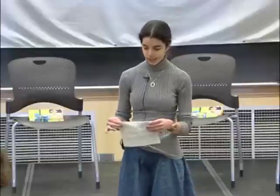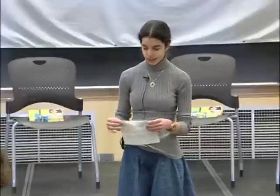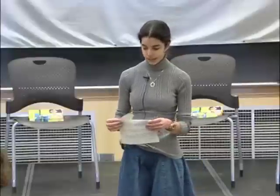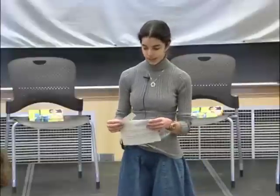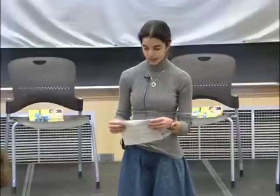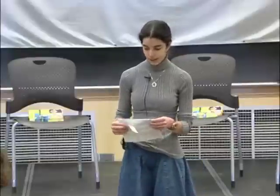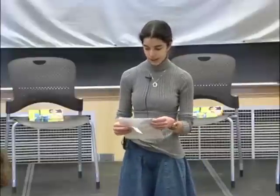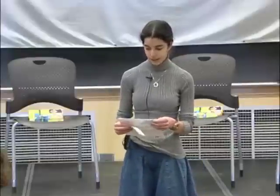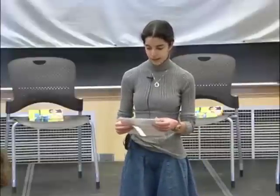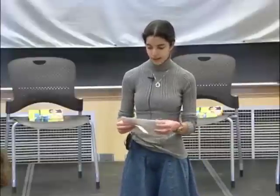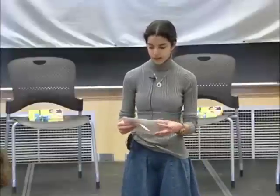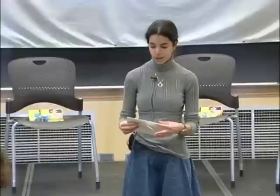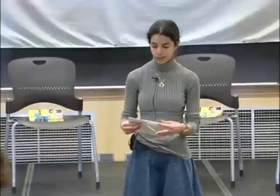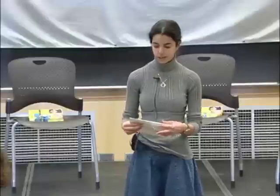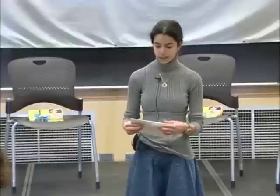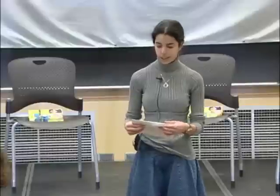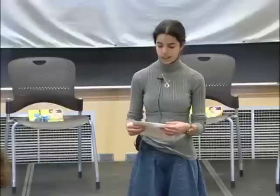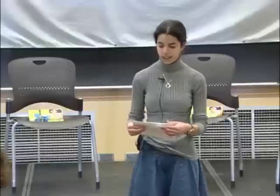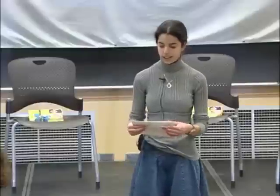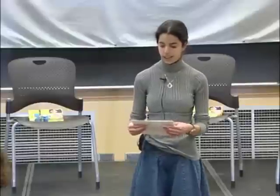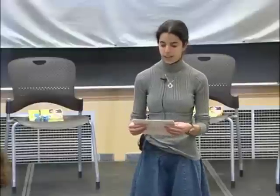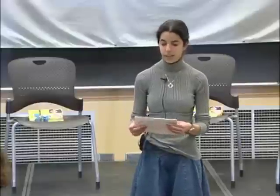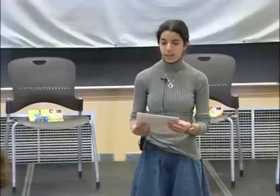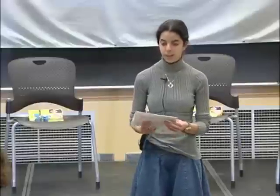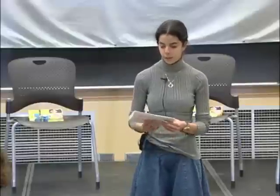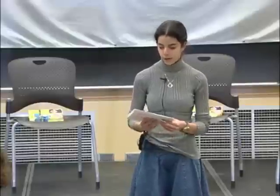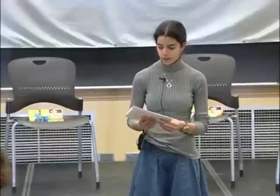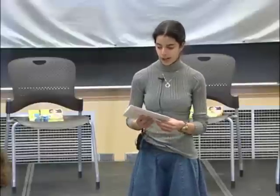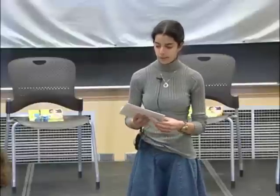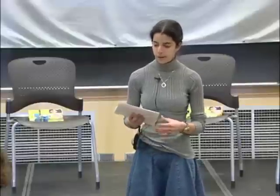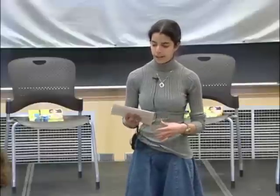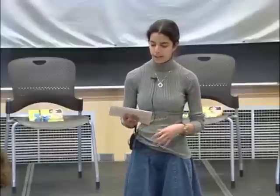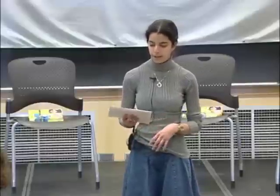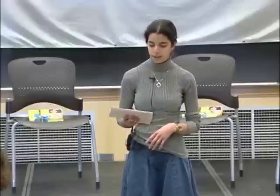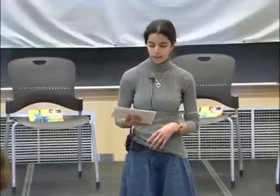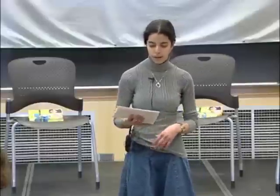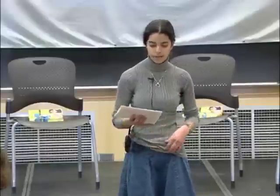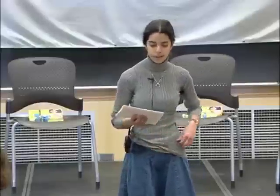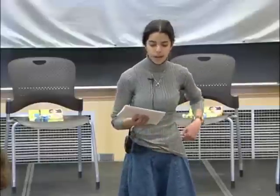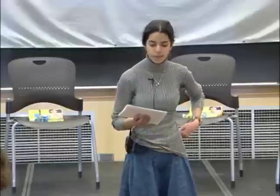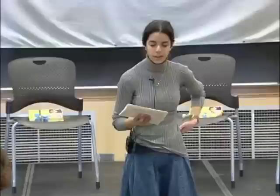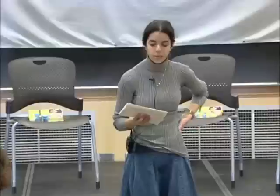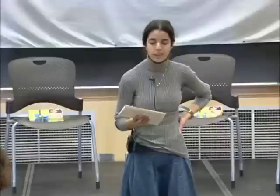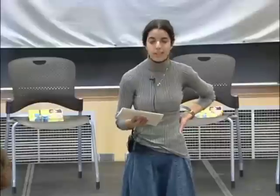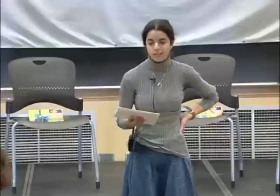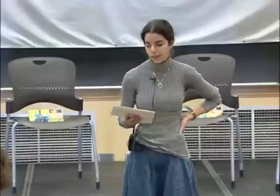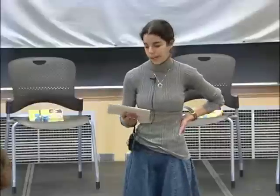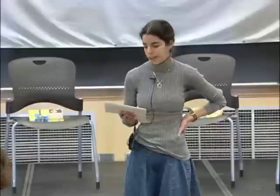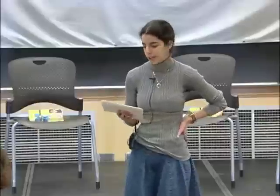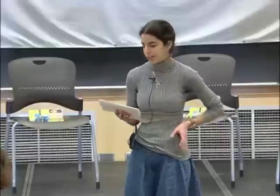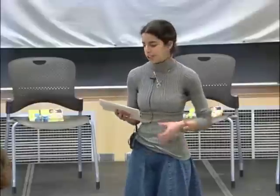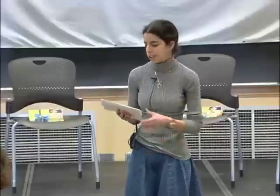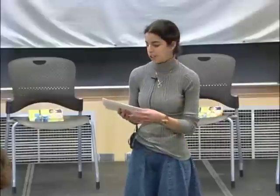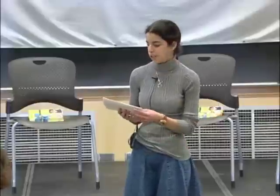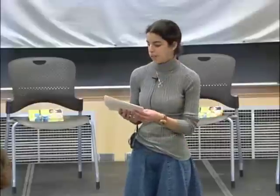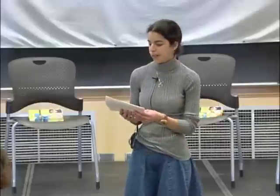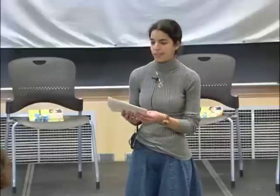Center, Undergraduate Studies, and the UO Library, who have collaborated with us for 8 years to make this